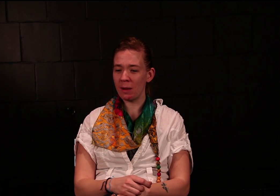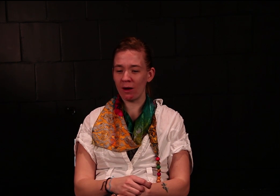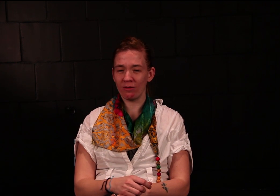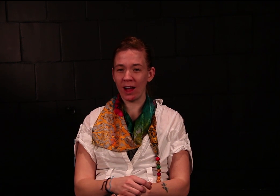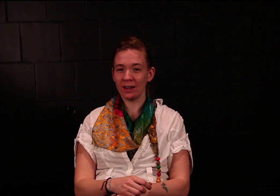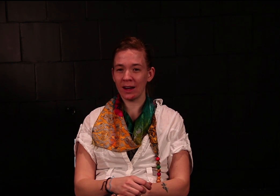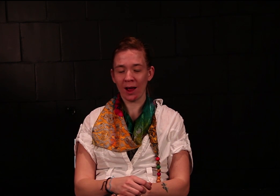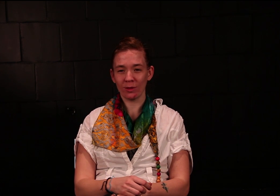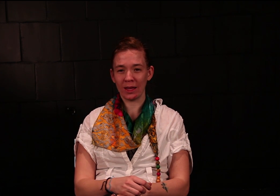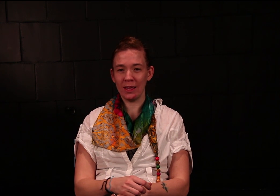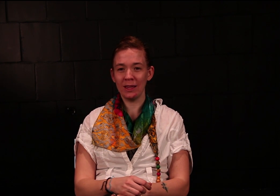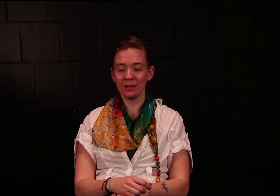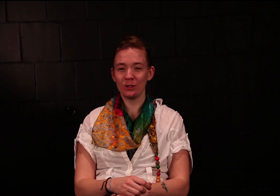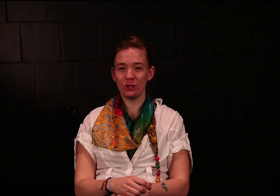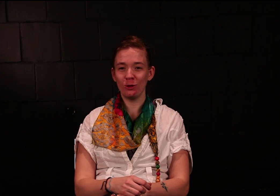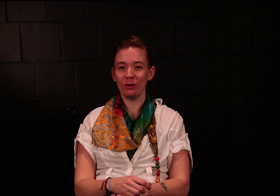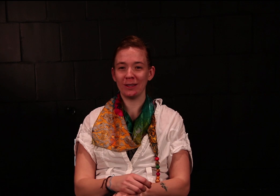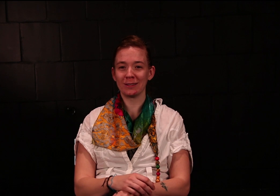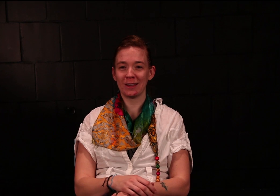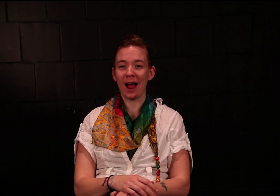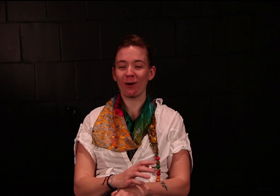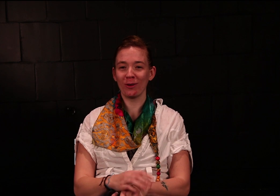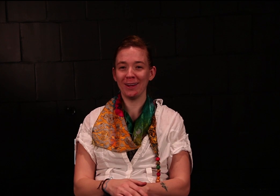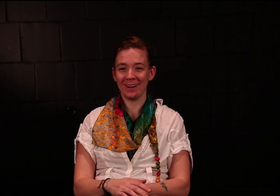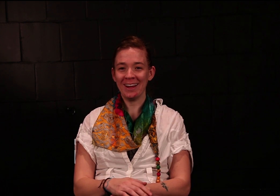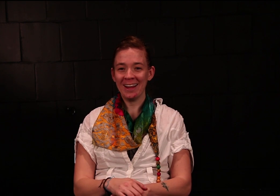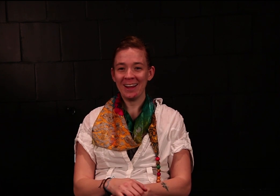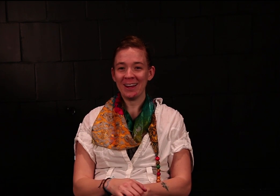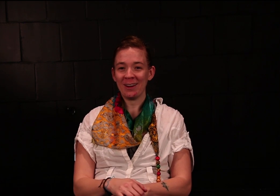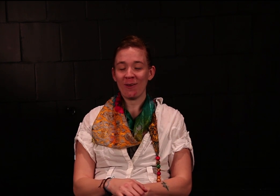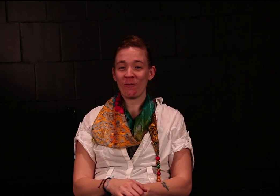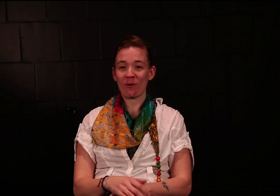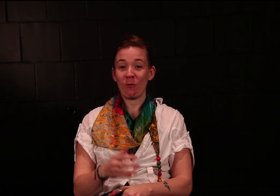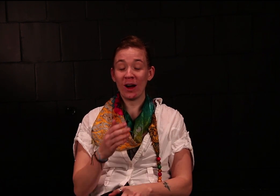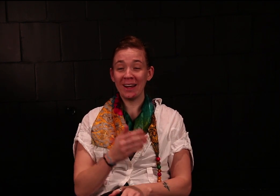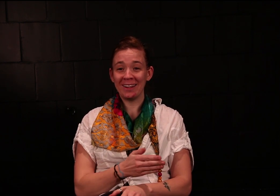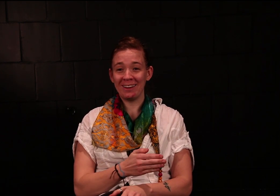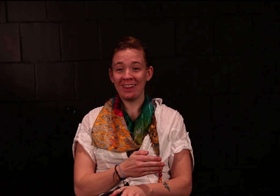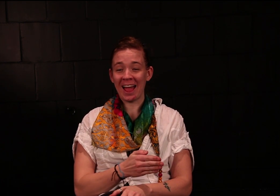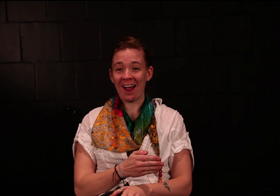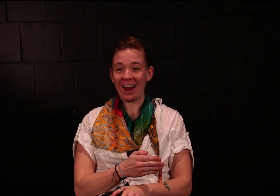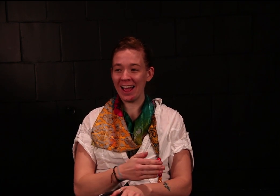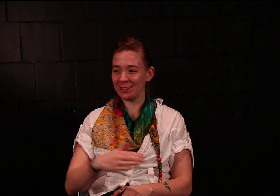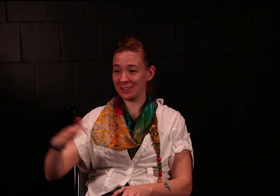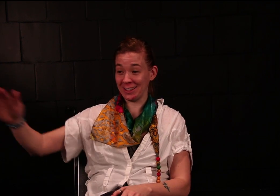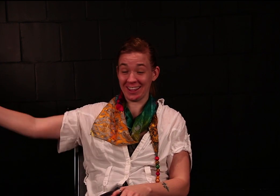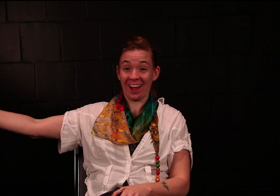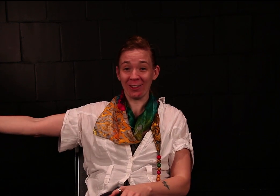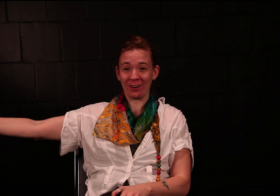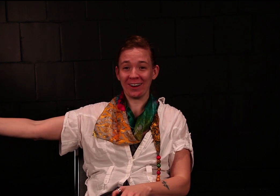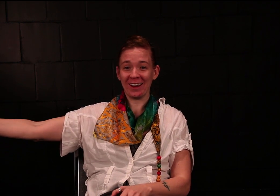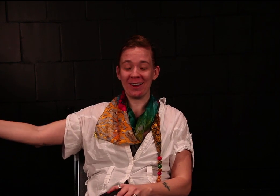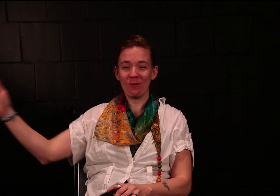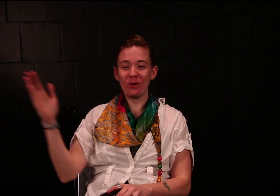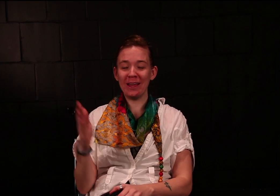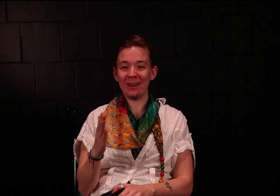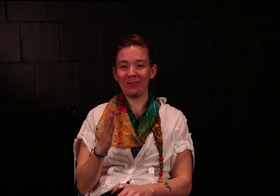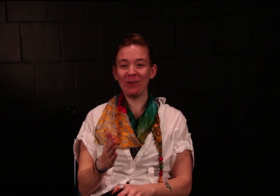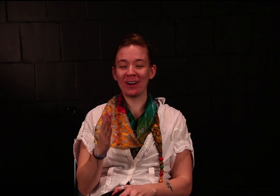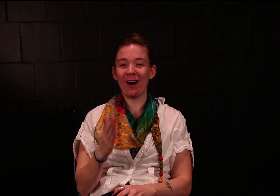about finding out that he can shoot his diarrhea from one end of our house to the other. We would all